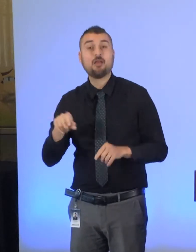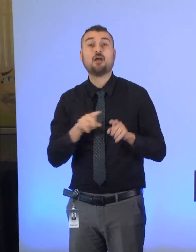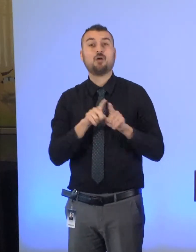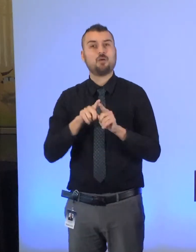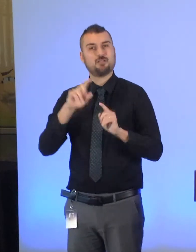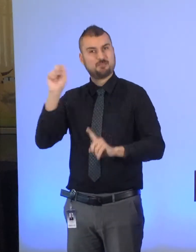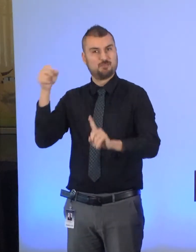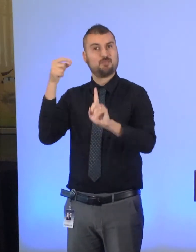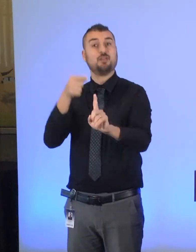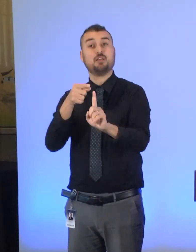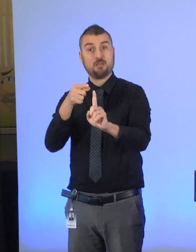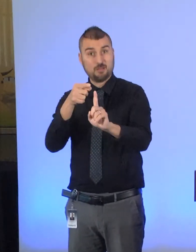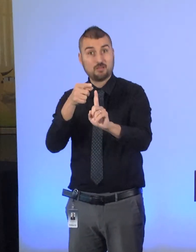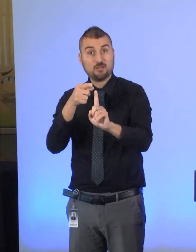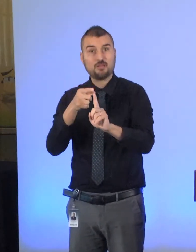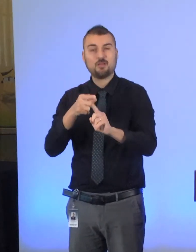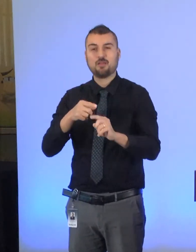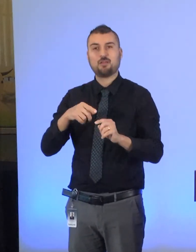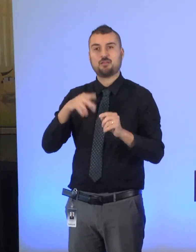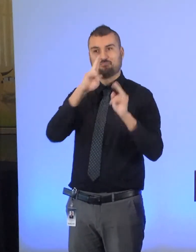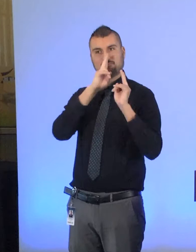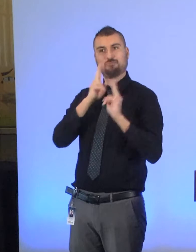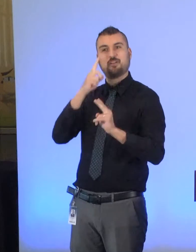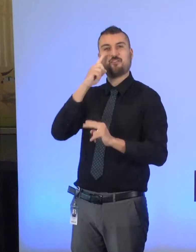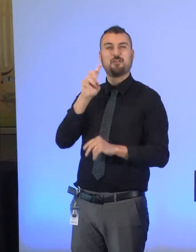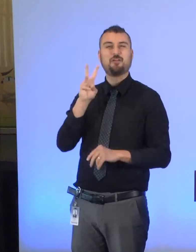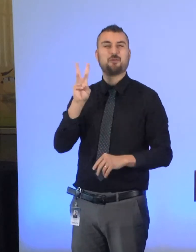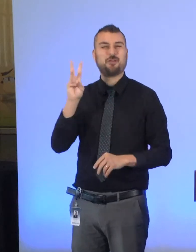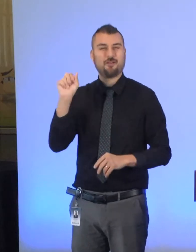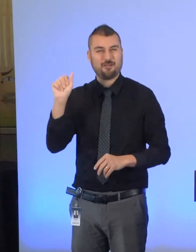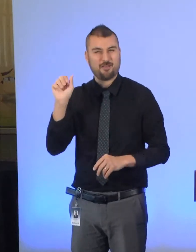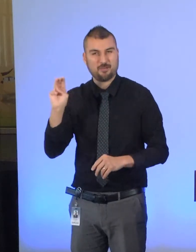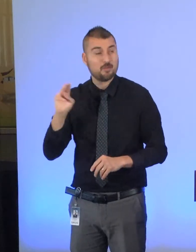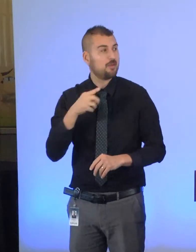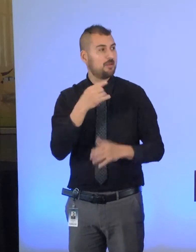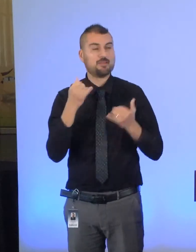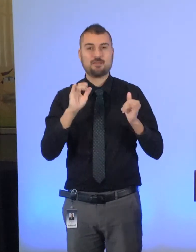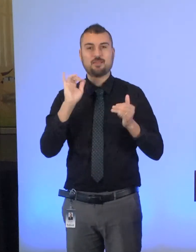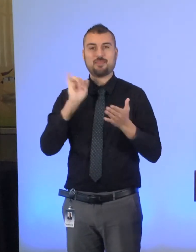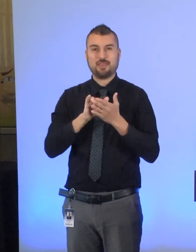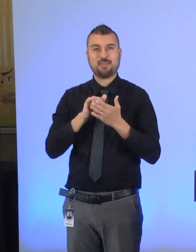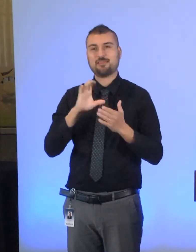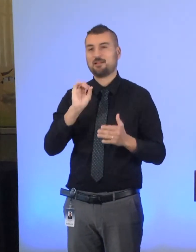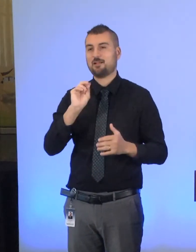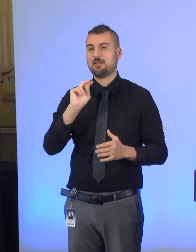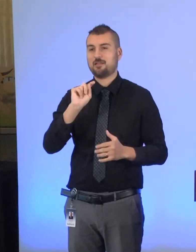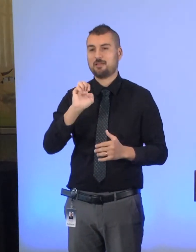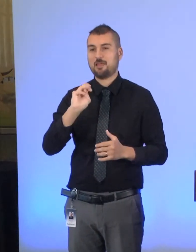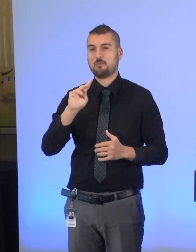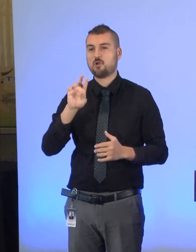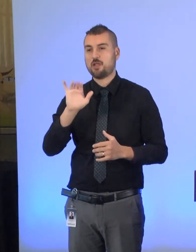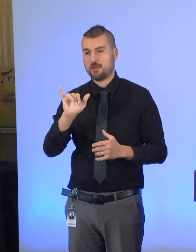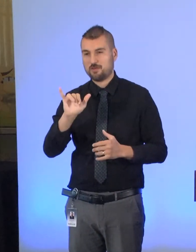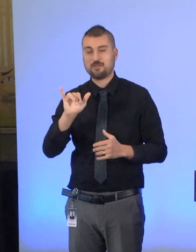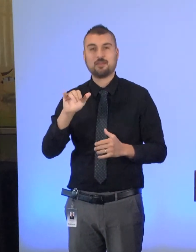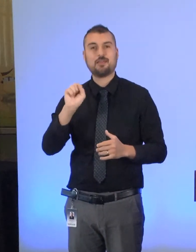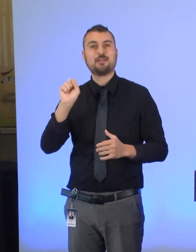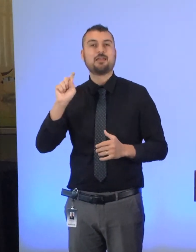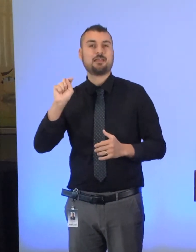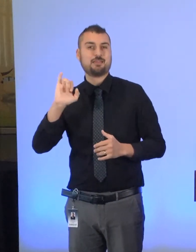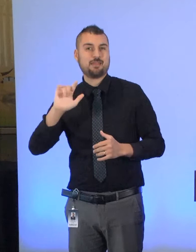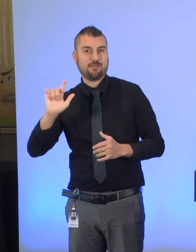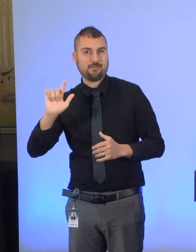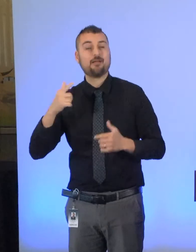to the Wichita Art Museum. So it's a contemporary still life, And on the top of the still life, you